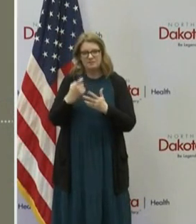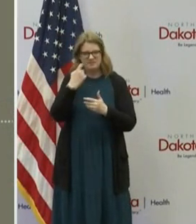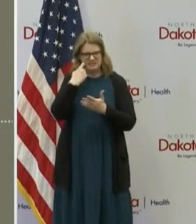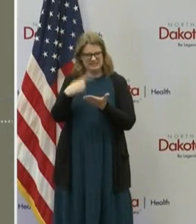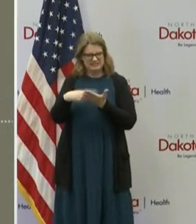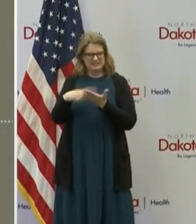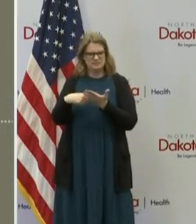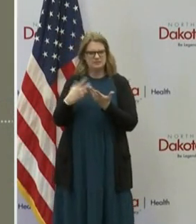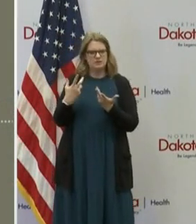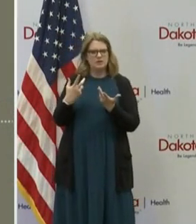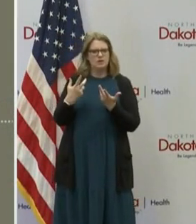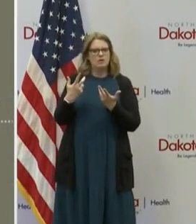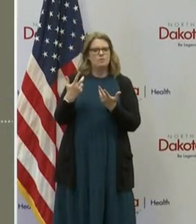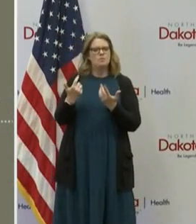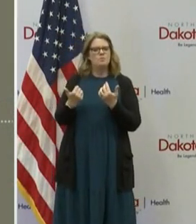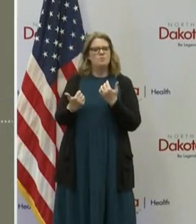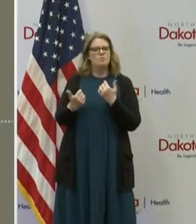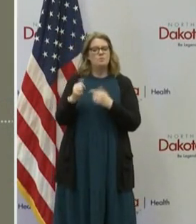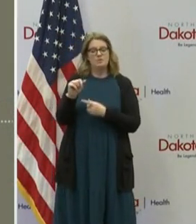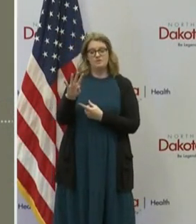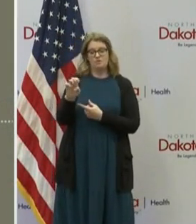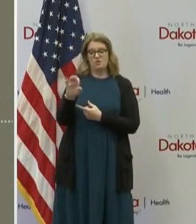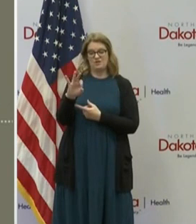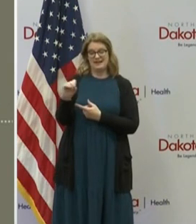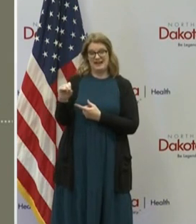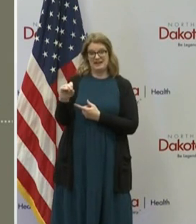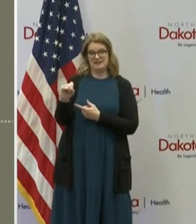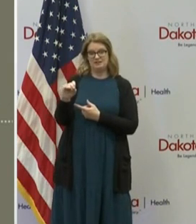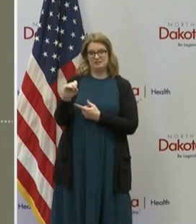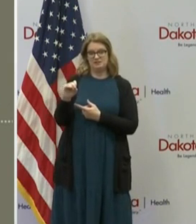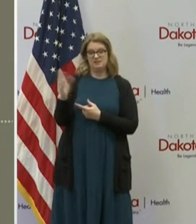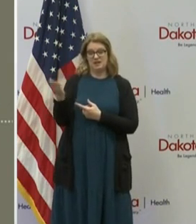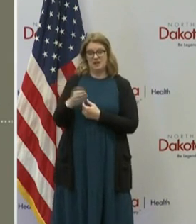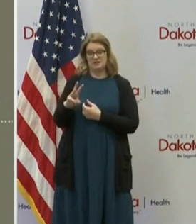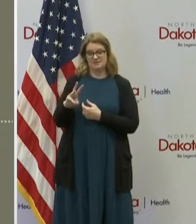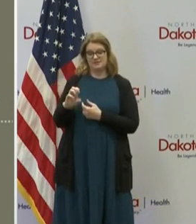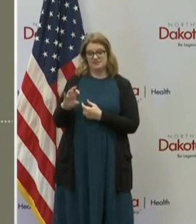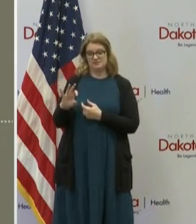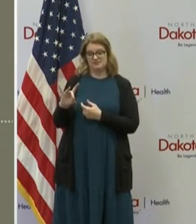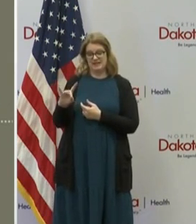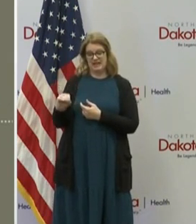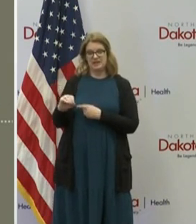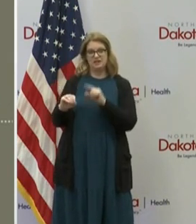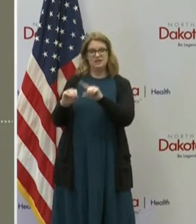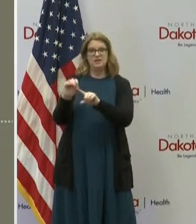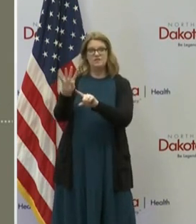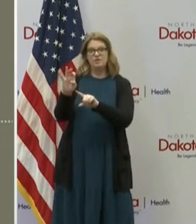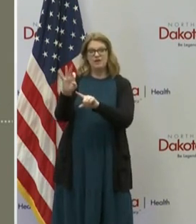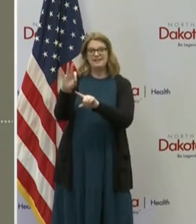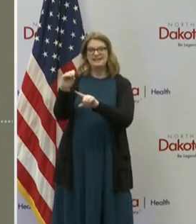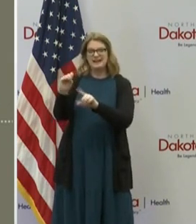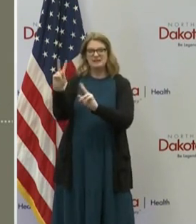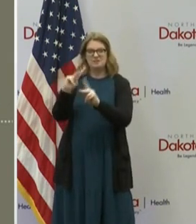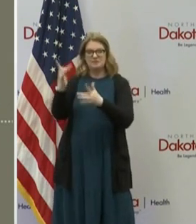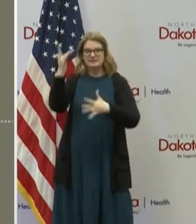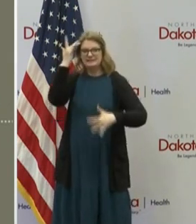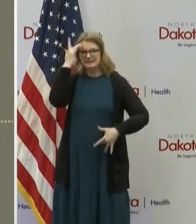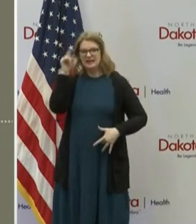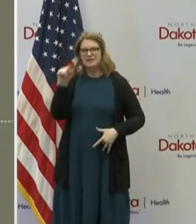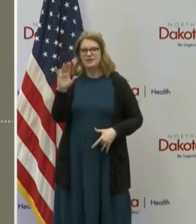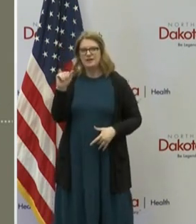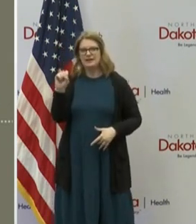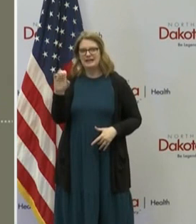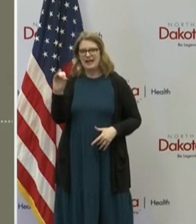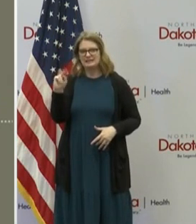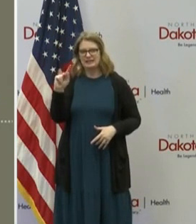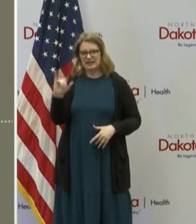the majority of those, 490 of those 680 are in Cass County, and that puts us at an active